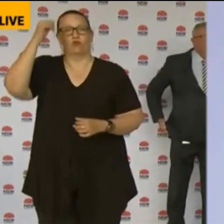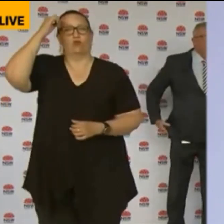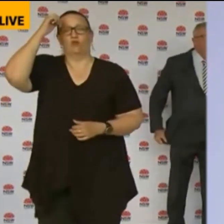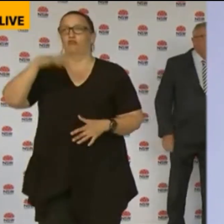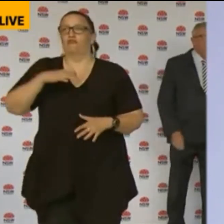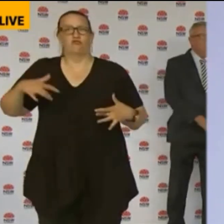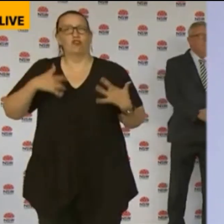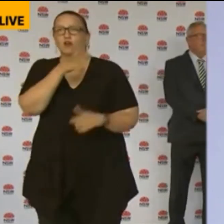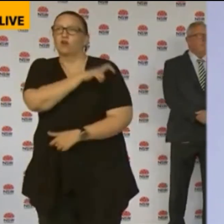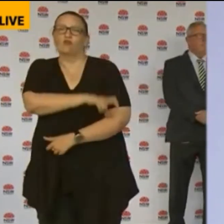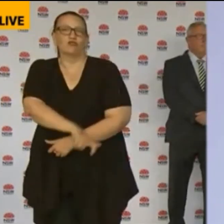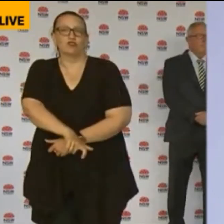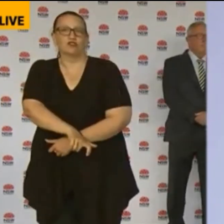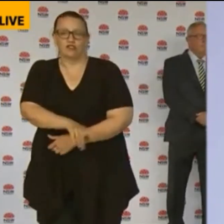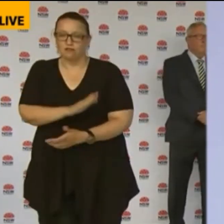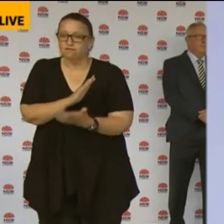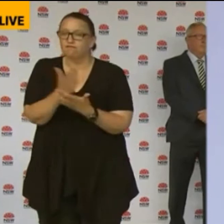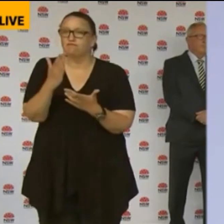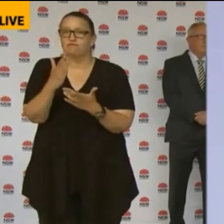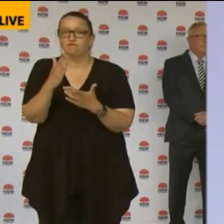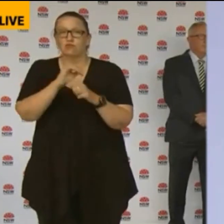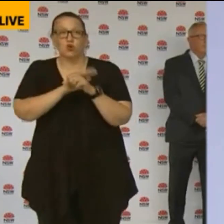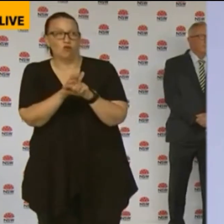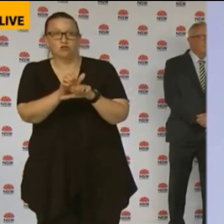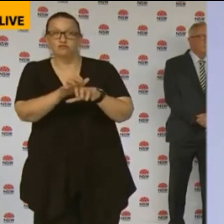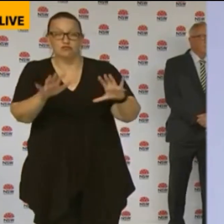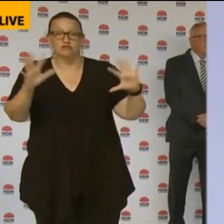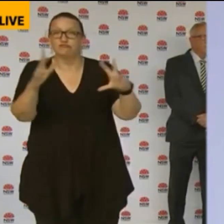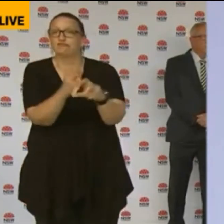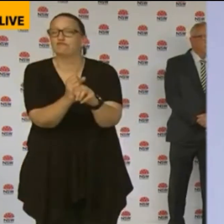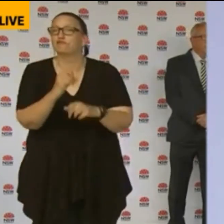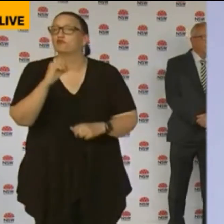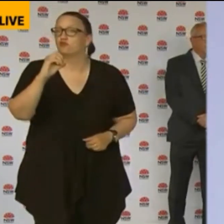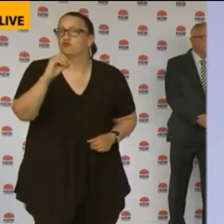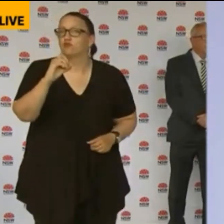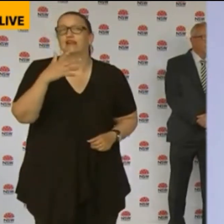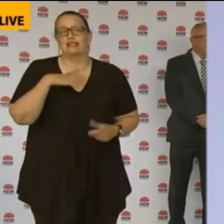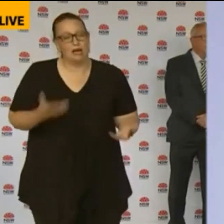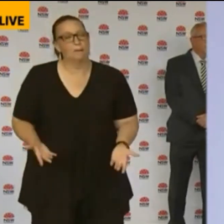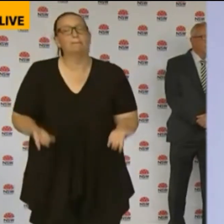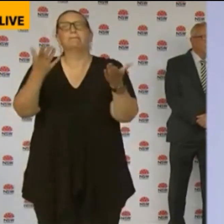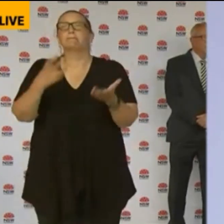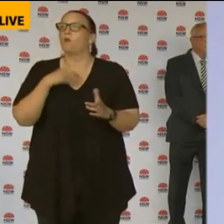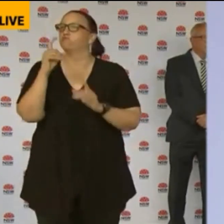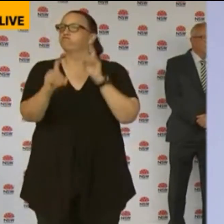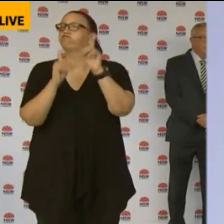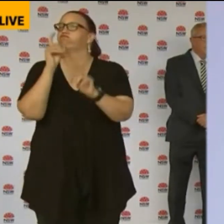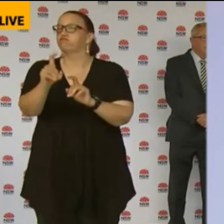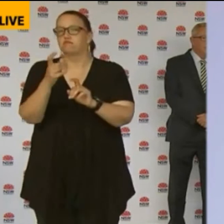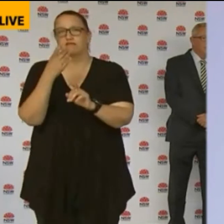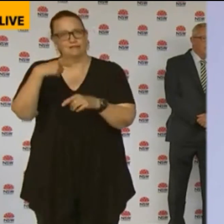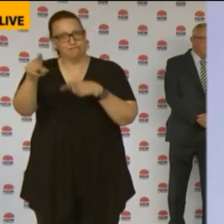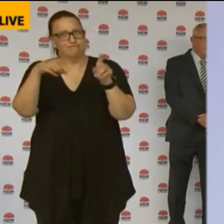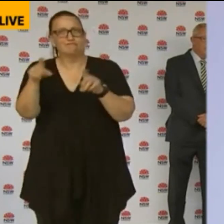undetected cases of the virus which may still be infectious in the community. So we really need that level of confidence by having high rates of